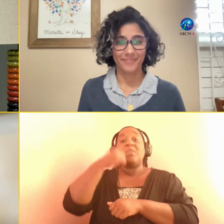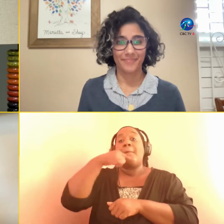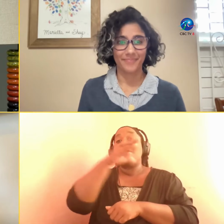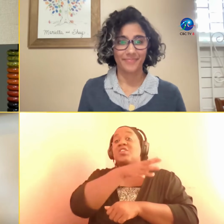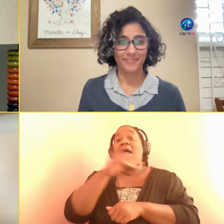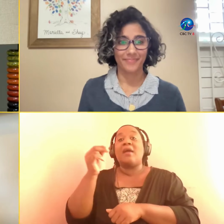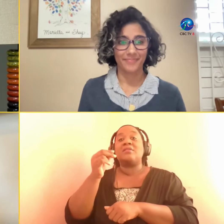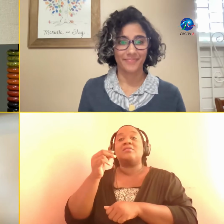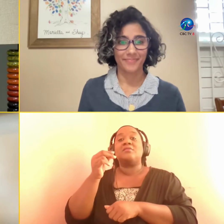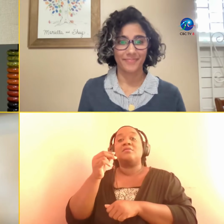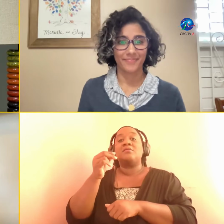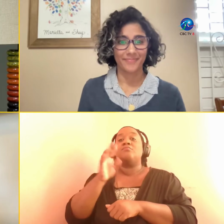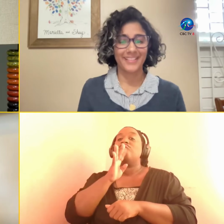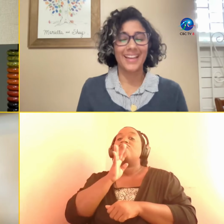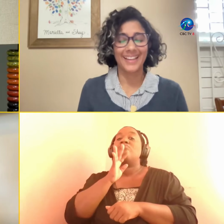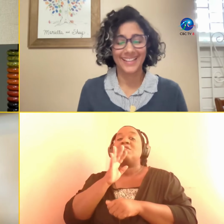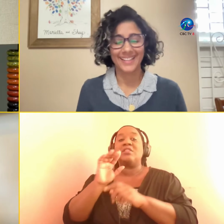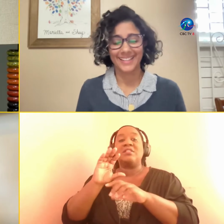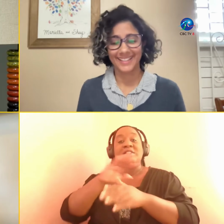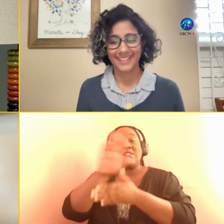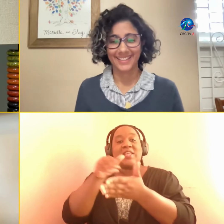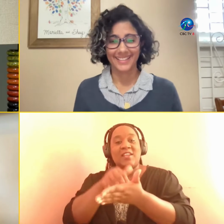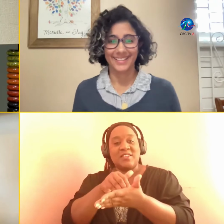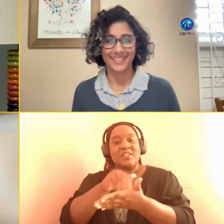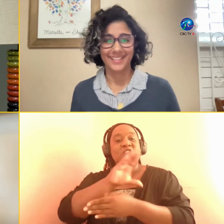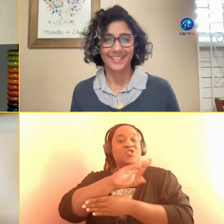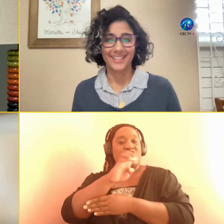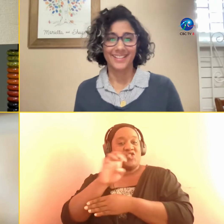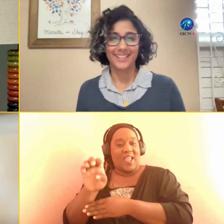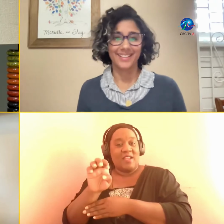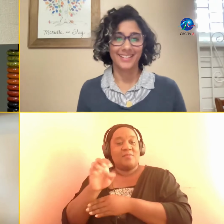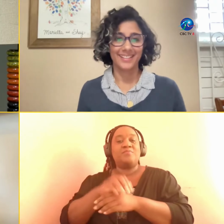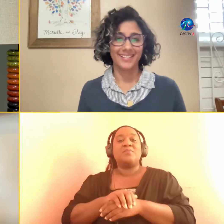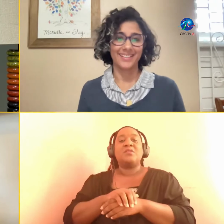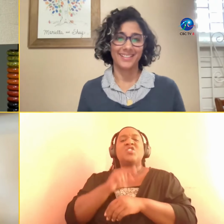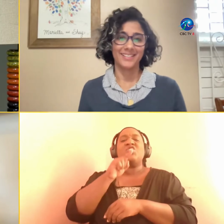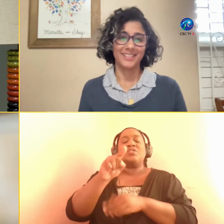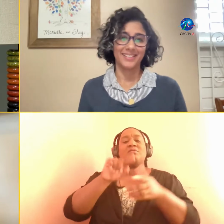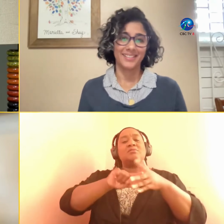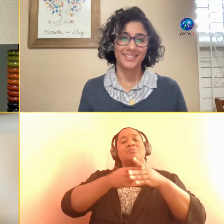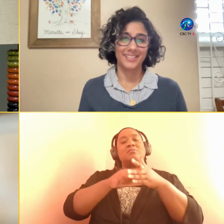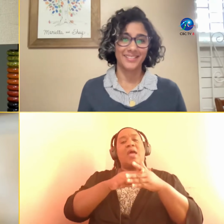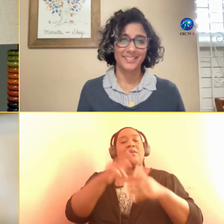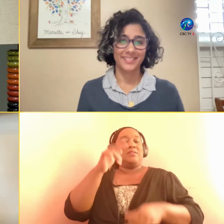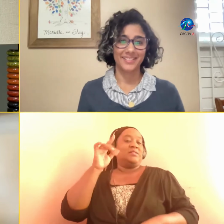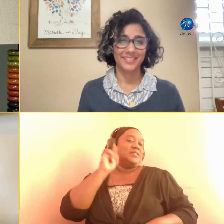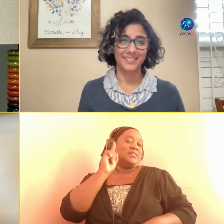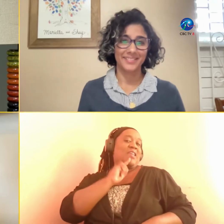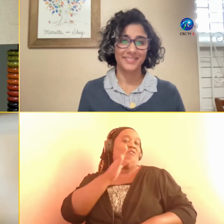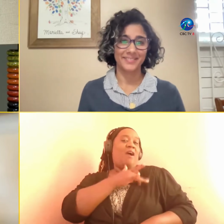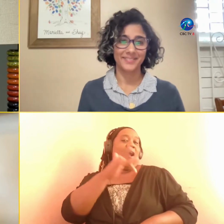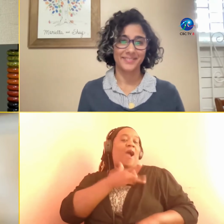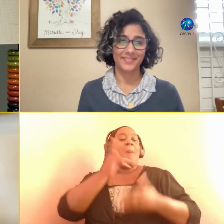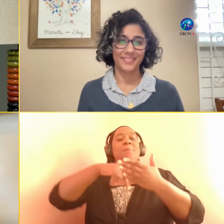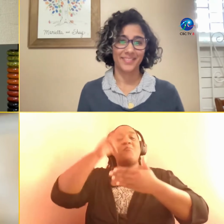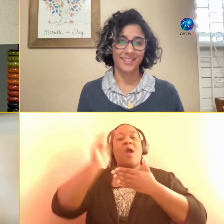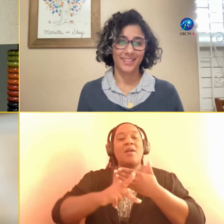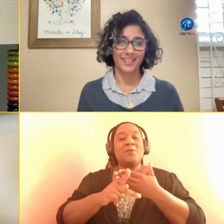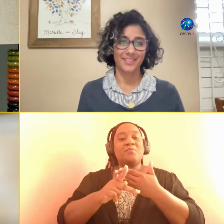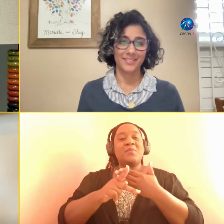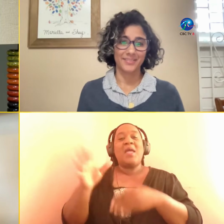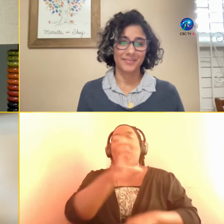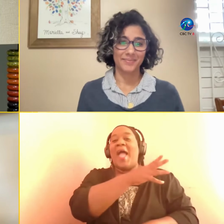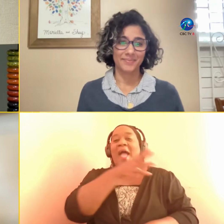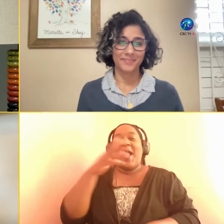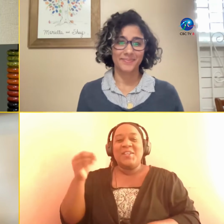matter for discussion as well. Shay Greenidge, who's the founder and chairman of the Deaf Heart Project. And with us also on the screen is, she isn't talking today